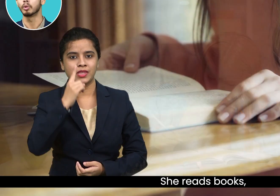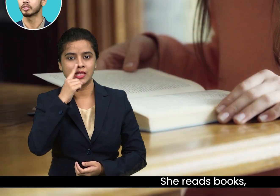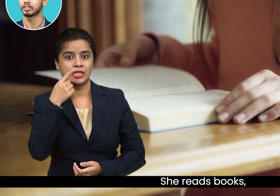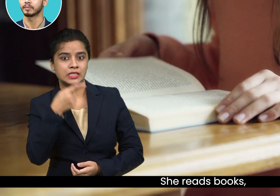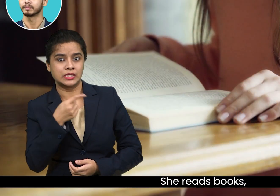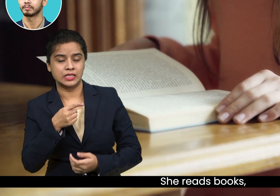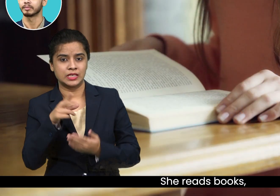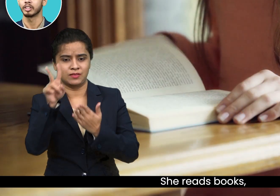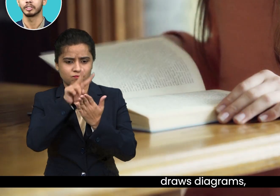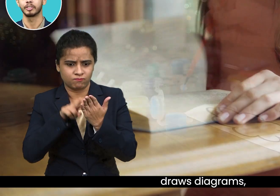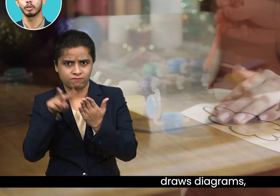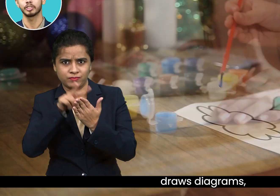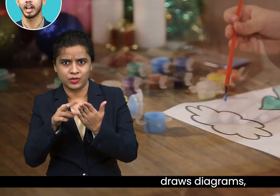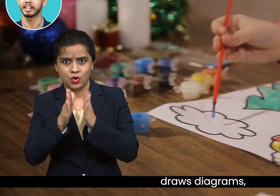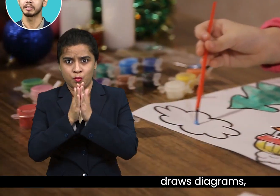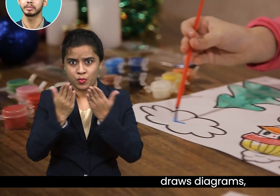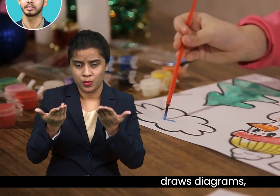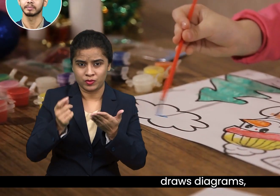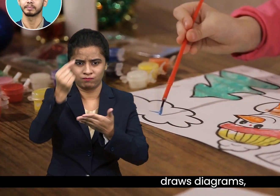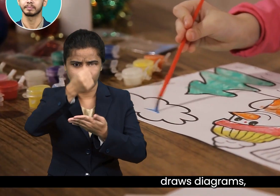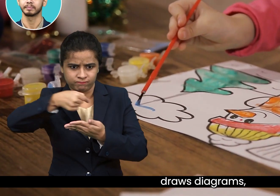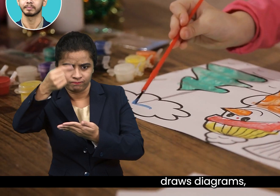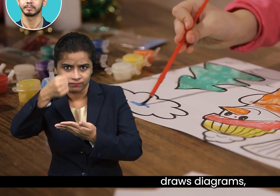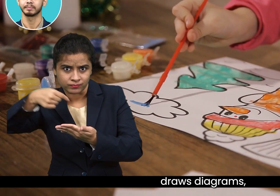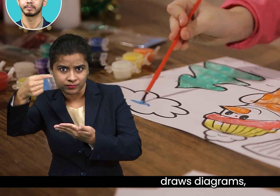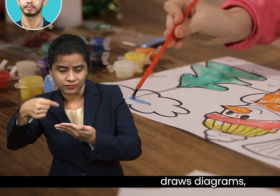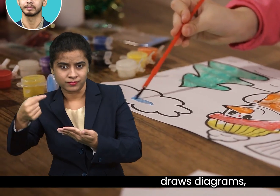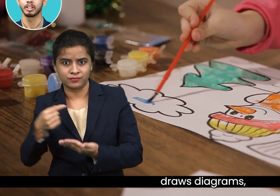She reads books, draws diagrams,